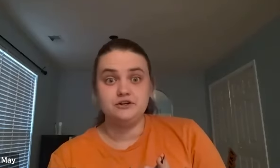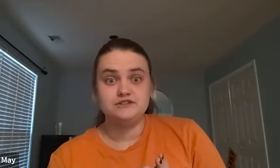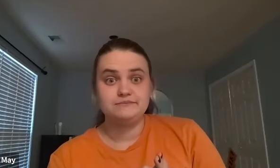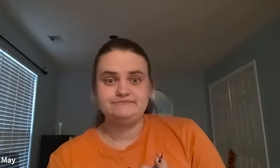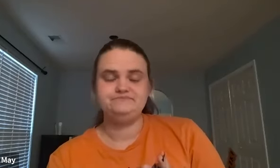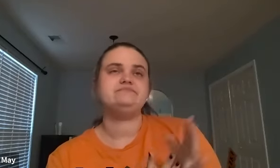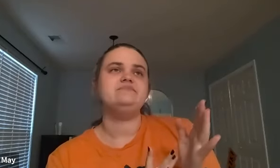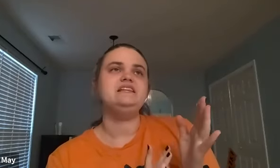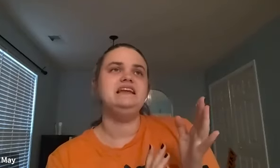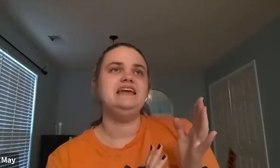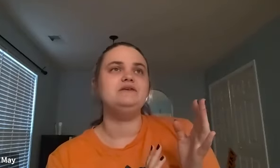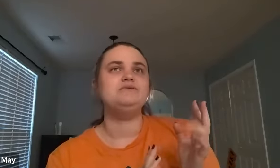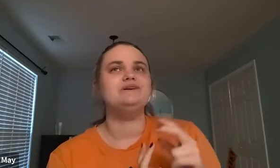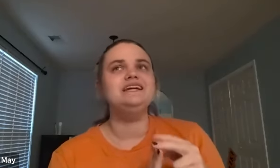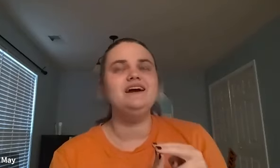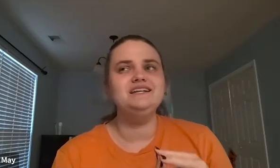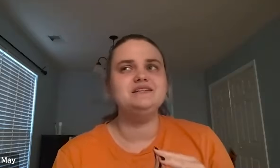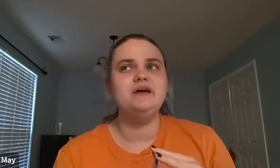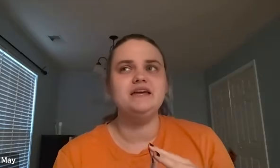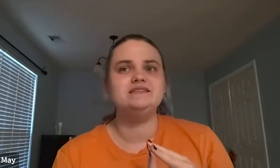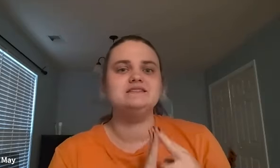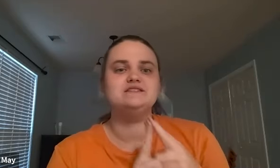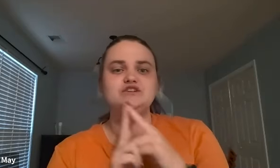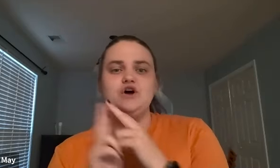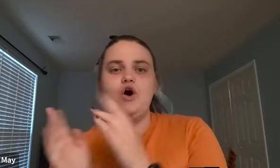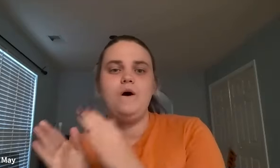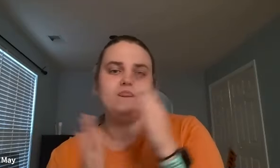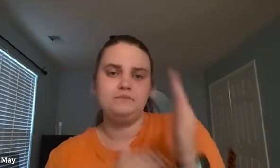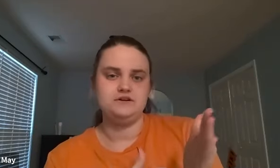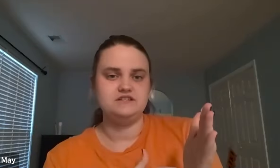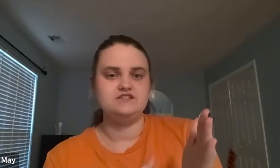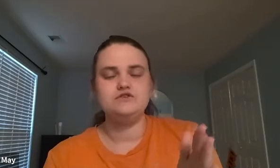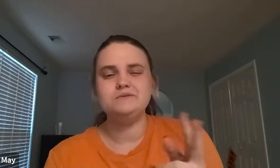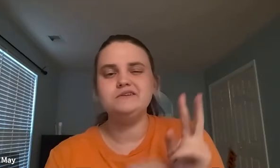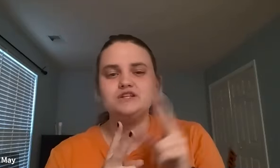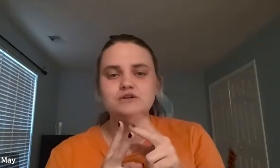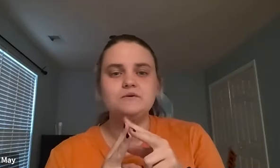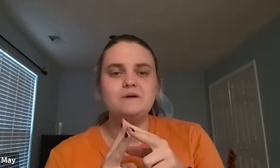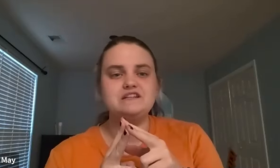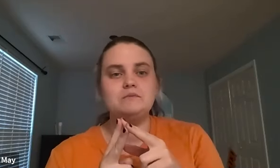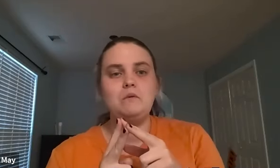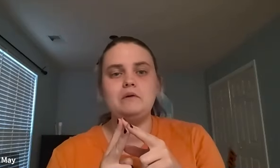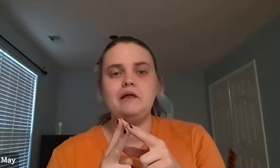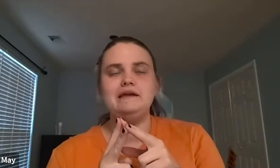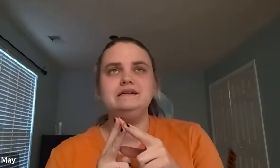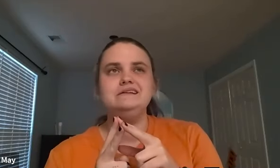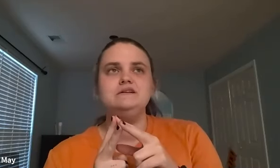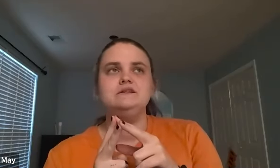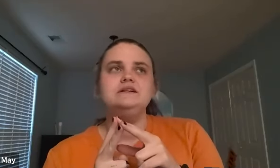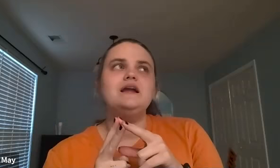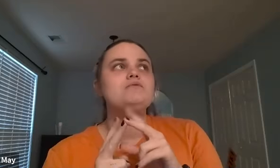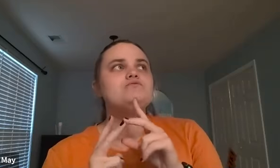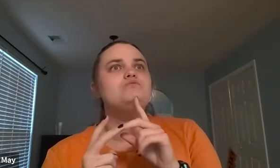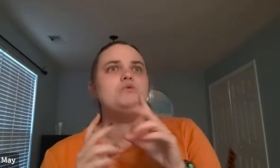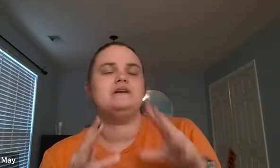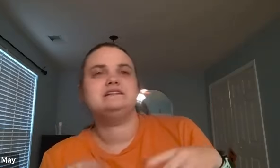years, it really kind of depends on the person. So there's about two different ways that are more like, not more